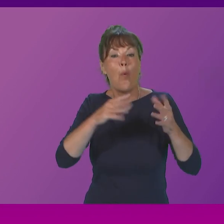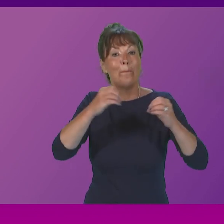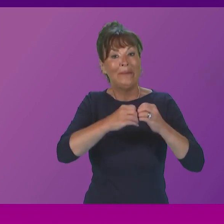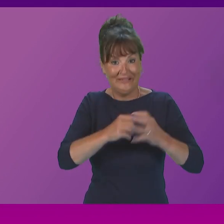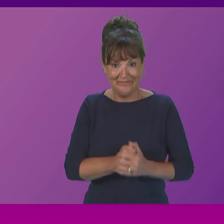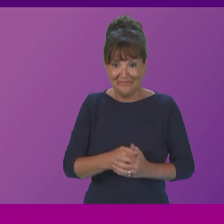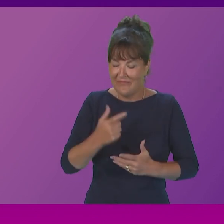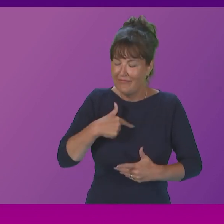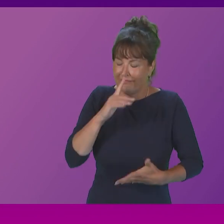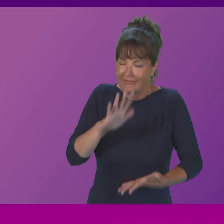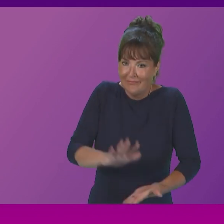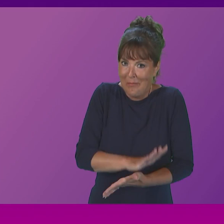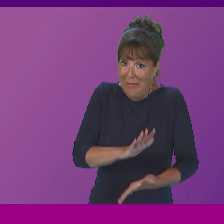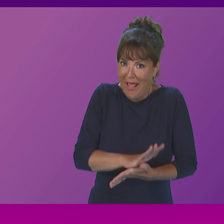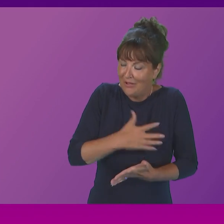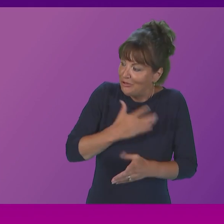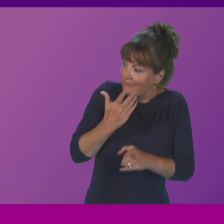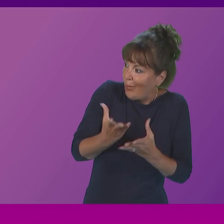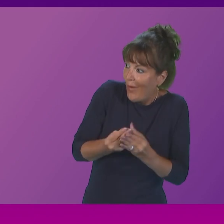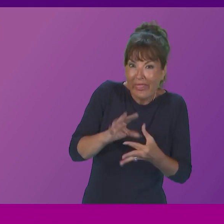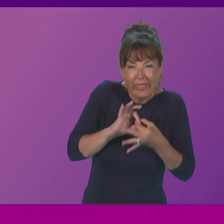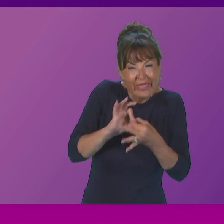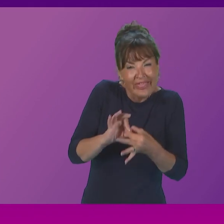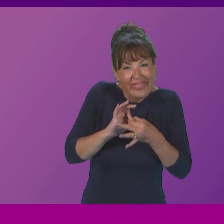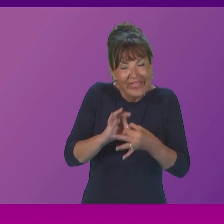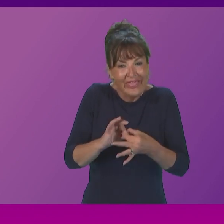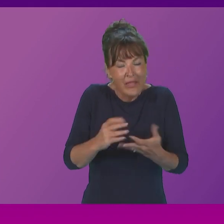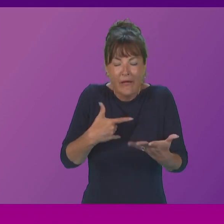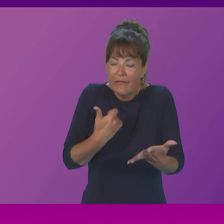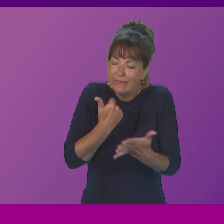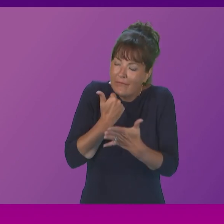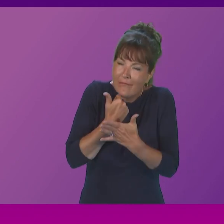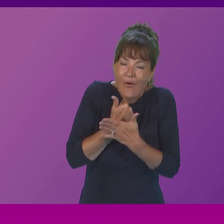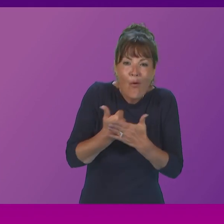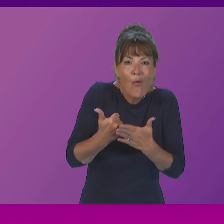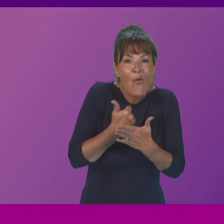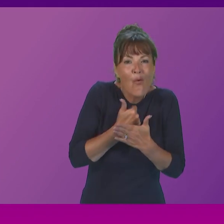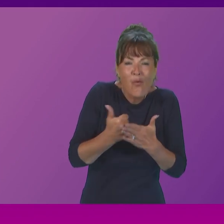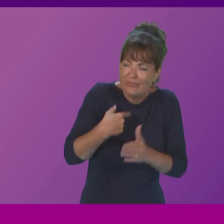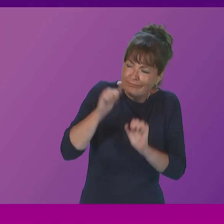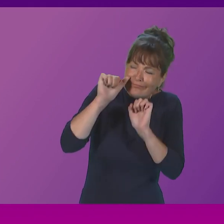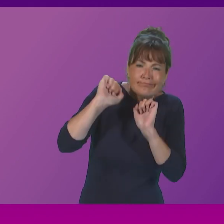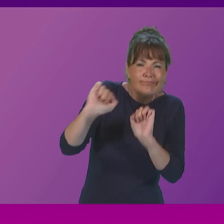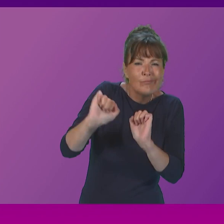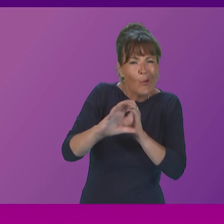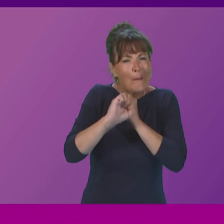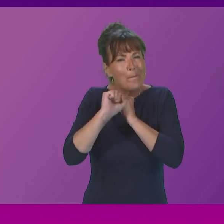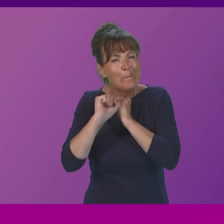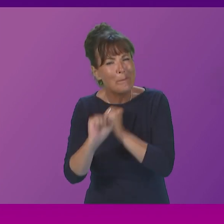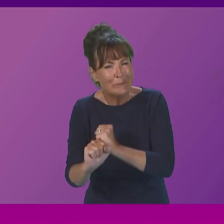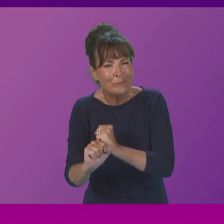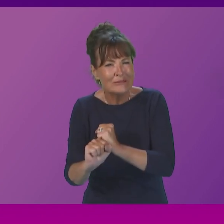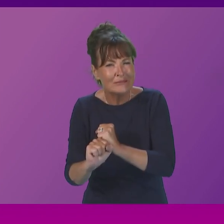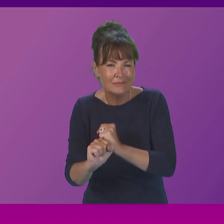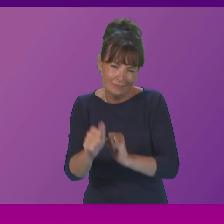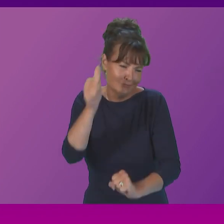Talat at various points, and I've always been struck by her commitment. And Talat, as you